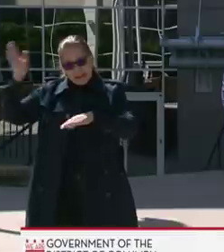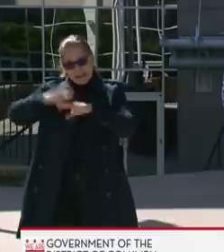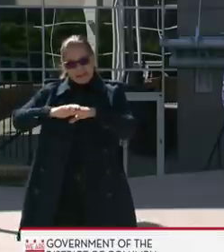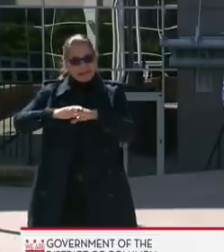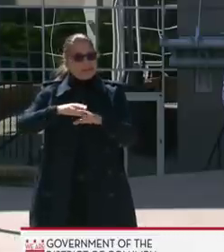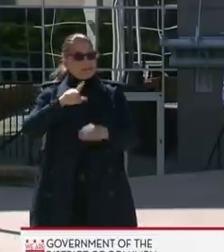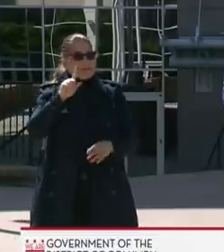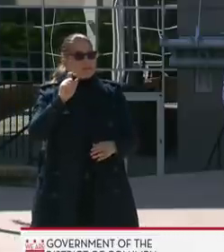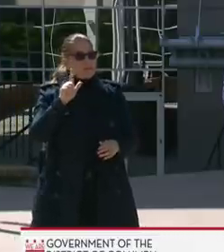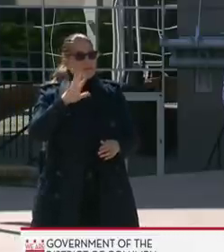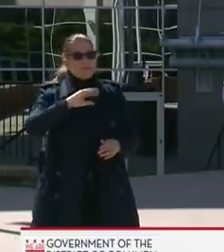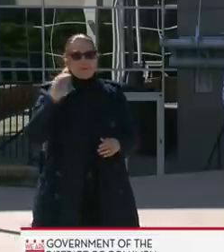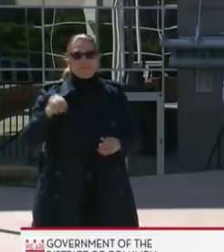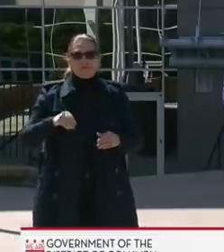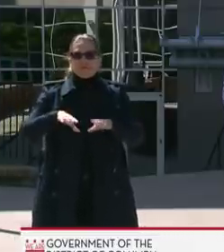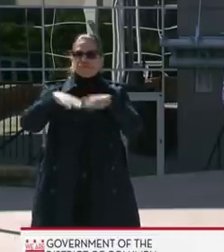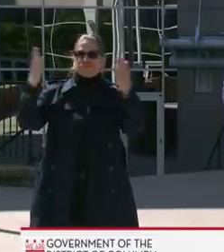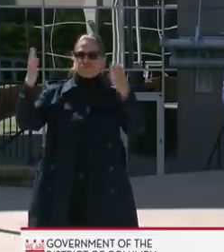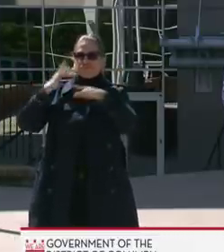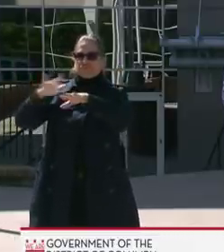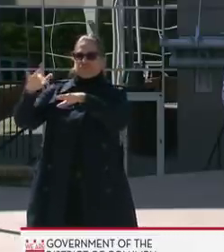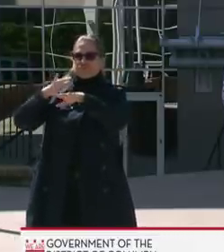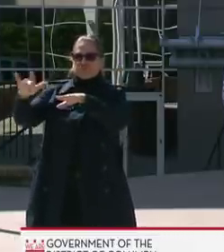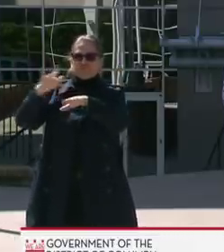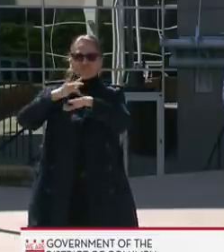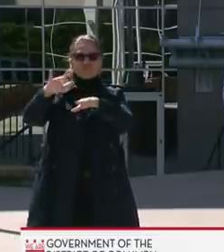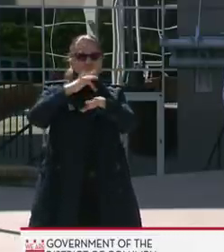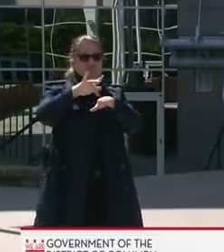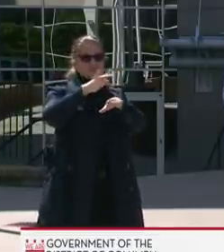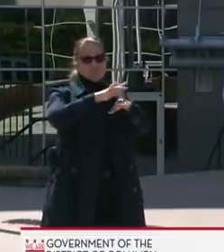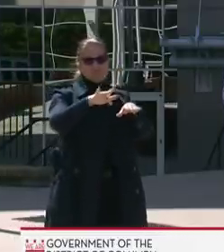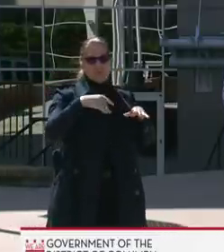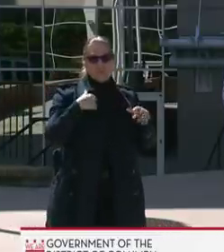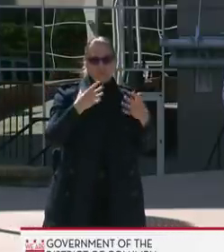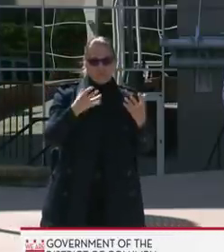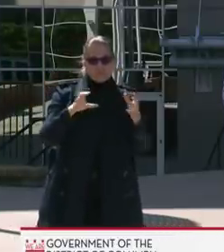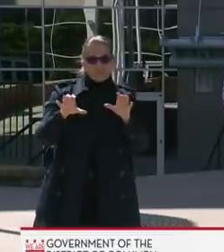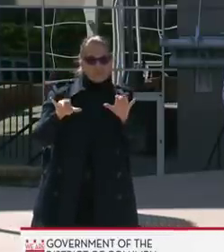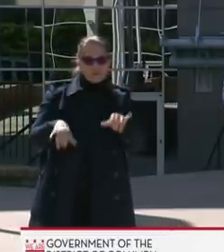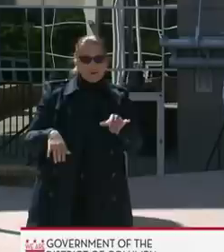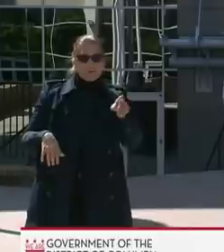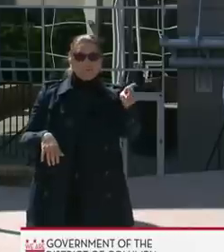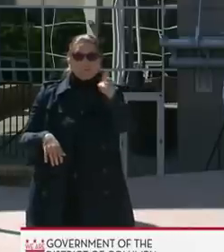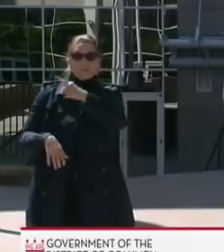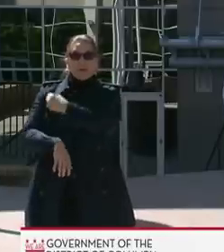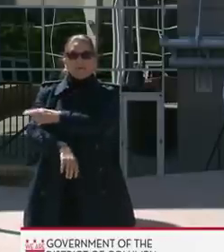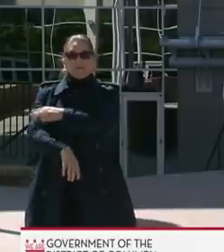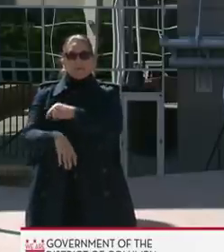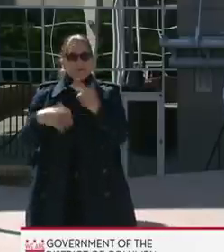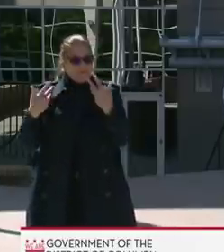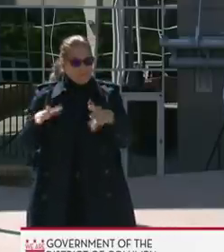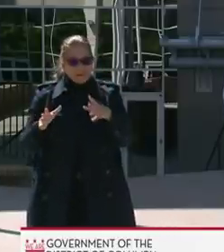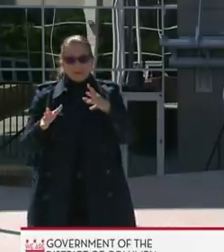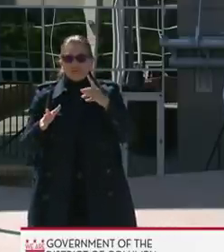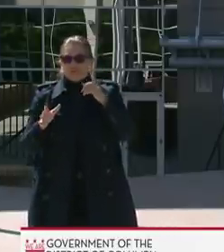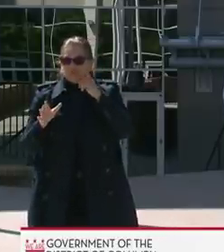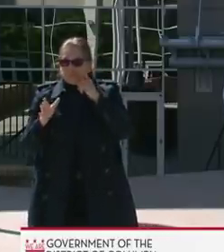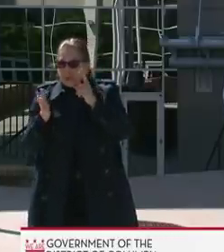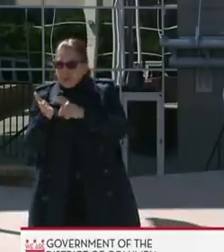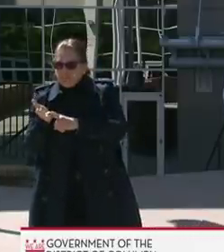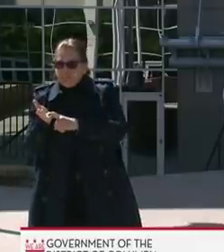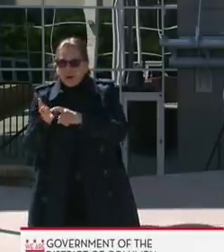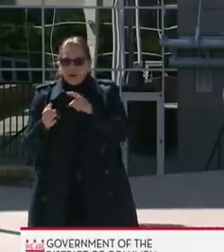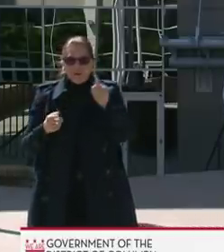assist them in doing that. Most of the providers have identified either space internal to their building on